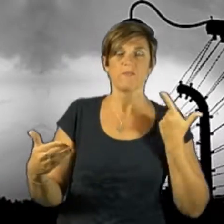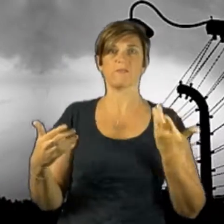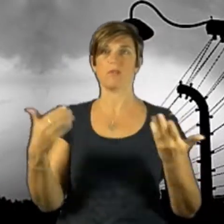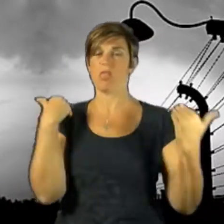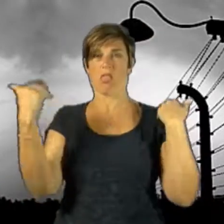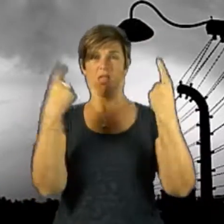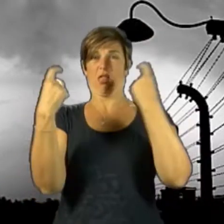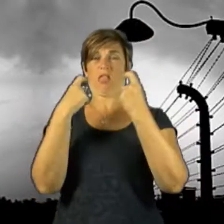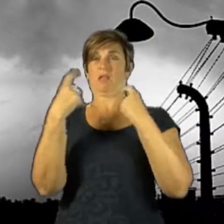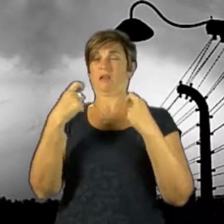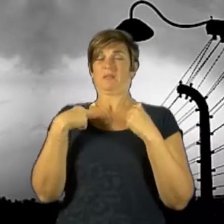back.